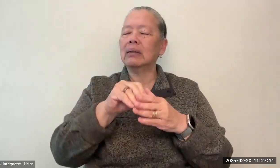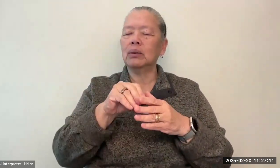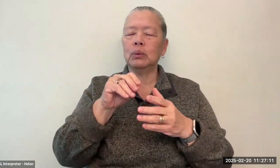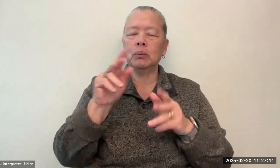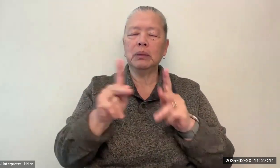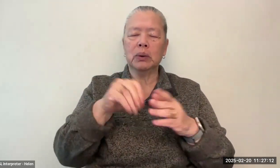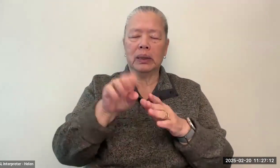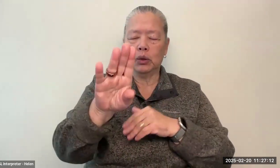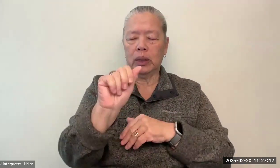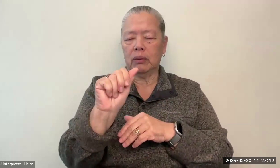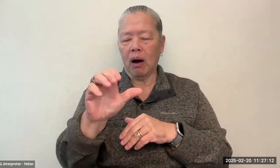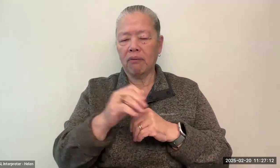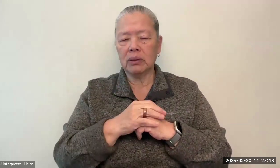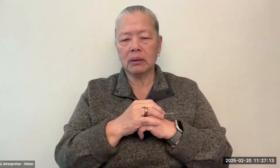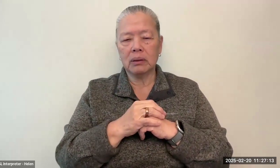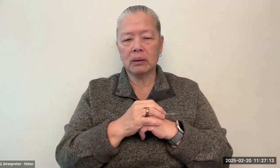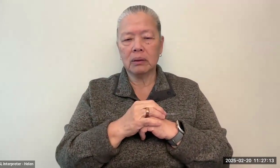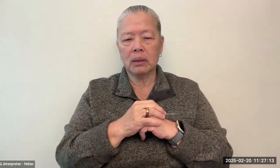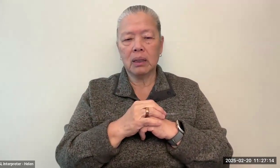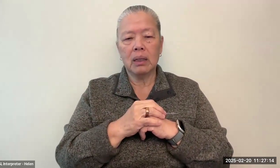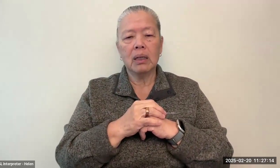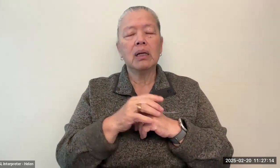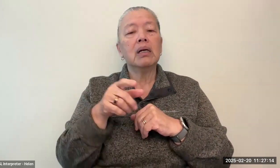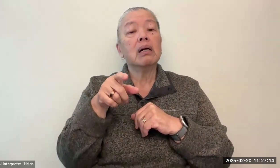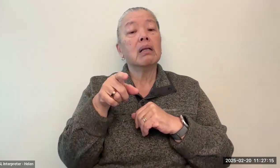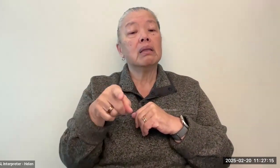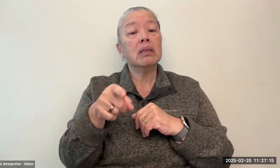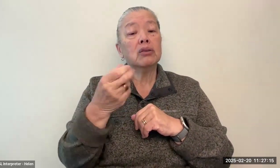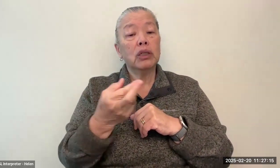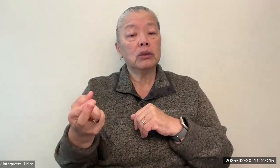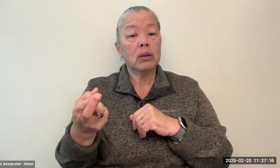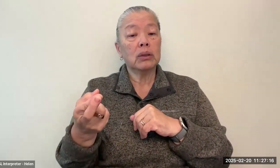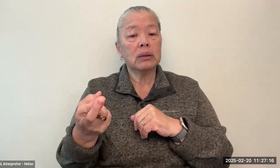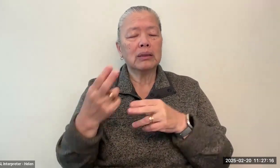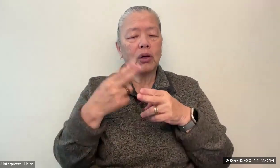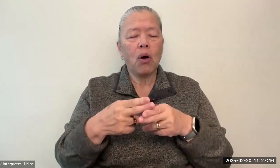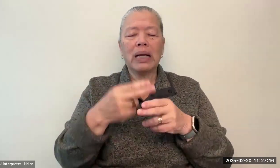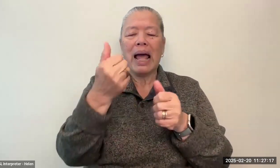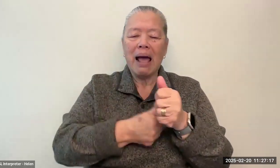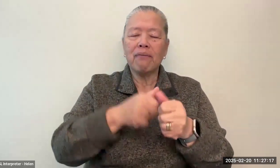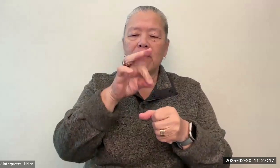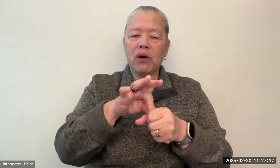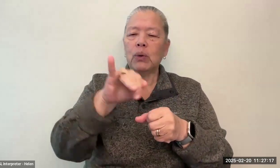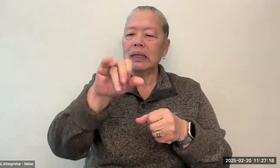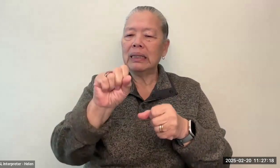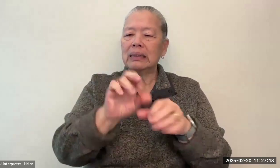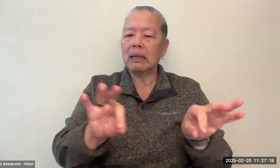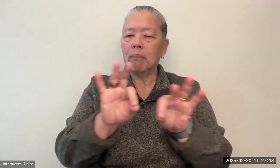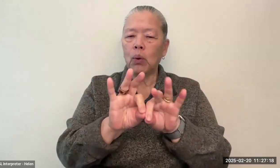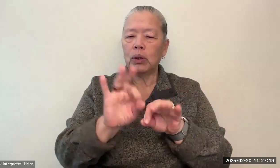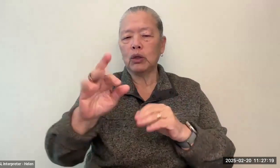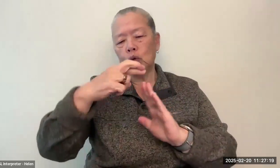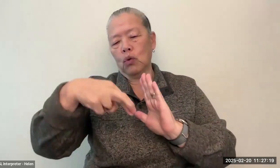conference. When available, you'll be able to access this resource called Every Vote is Important: Your Role